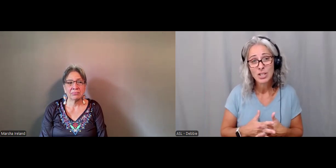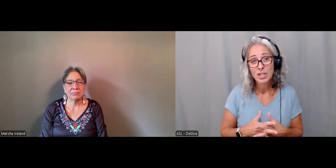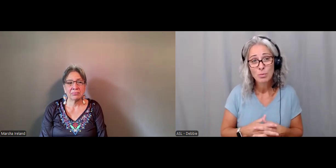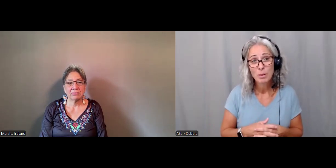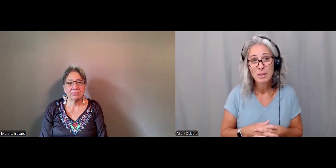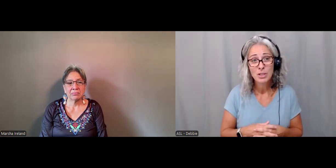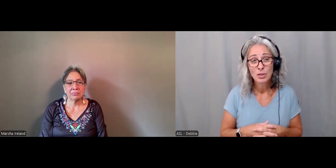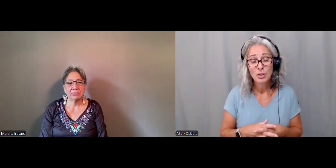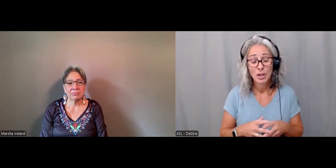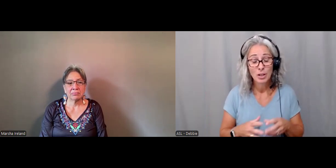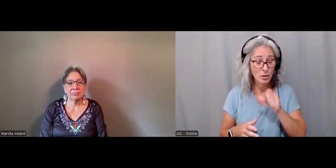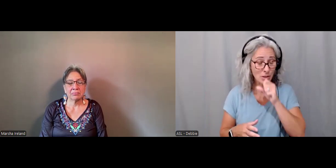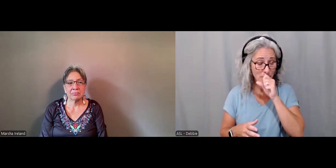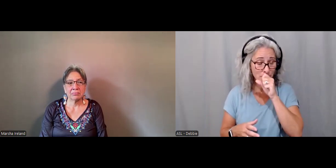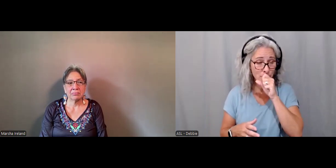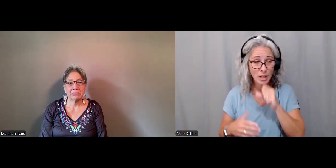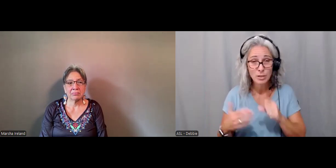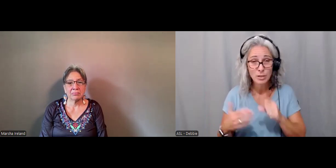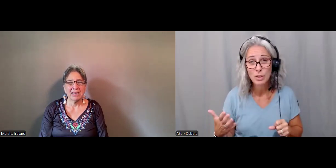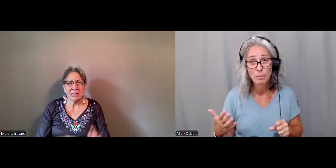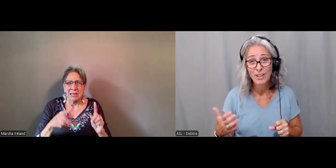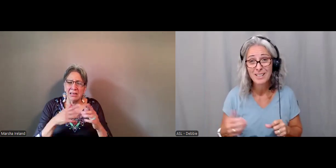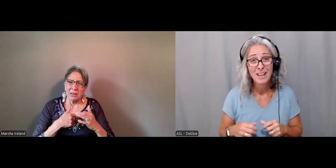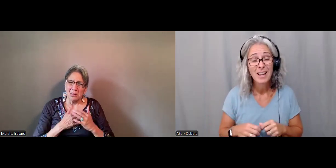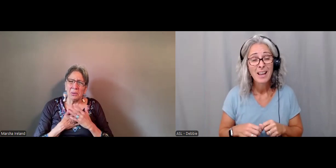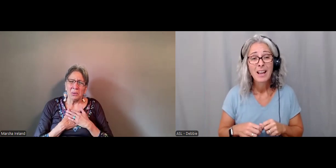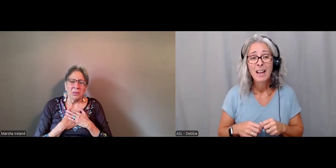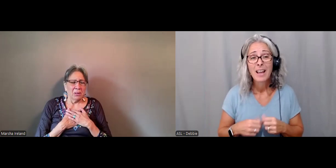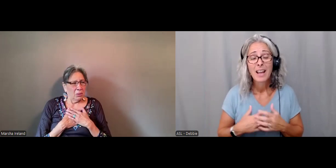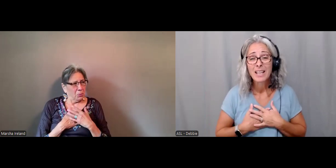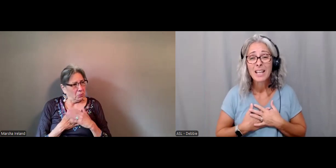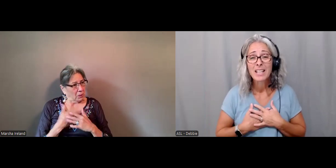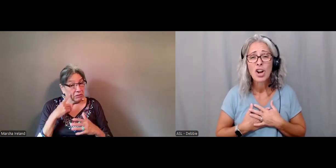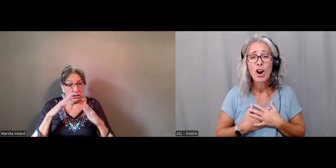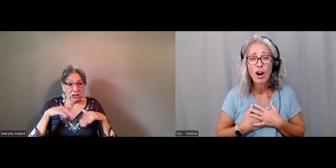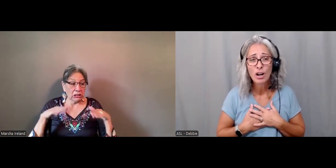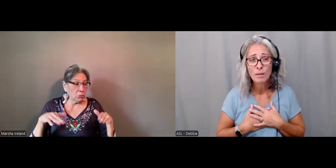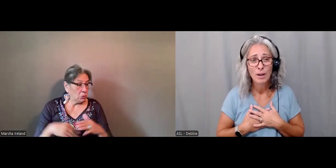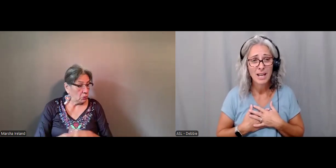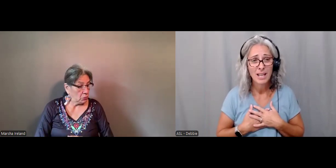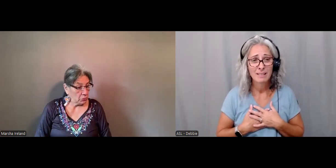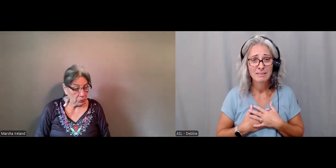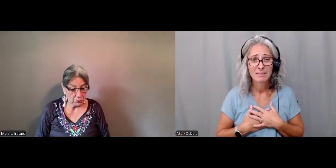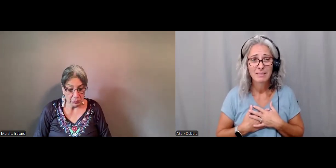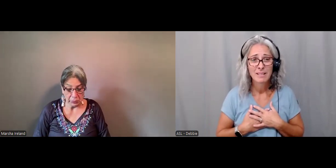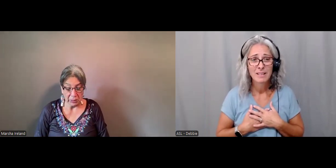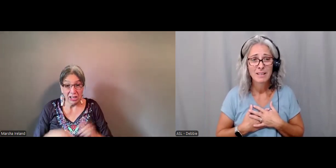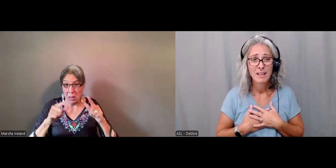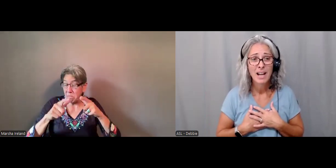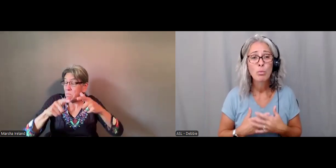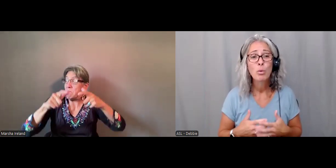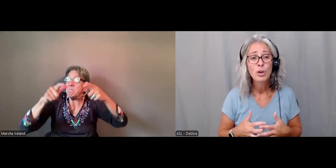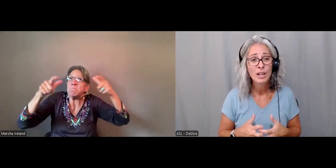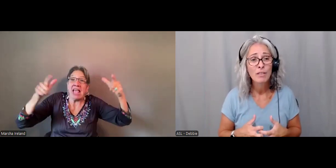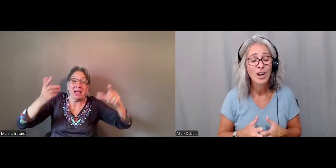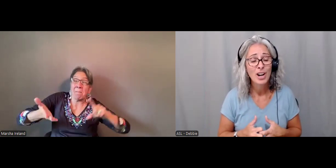missing Indigenous women, children, girls in Two-Spirit, it's heartbreaking.